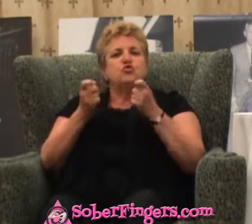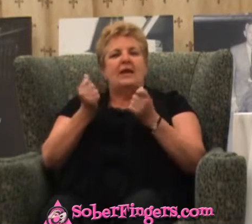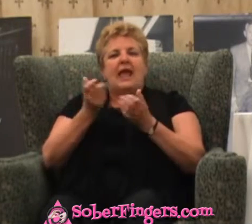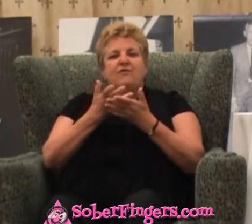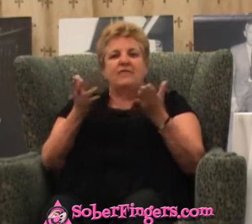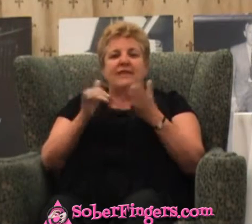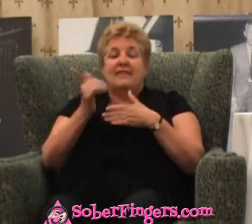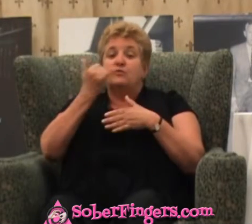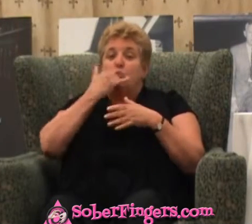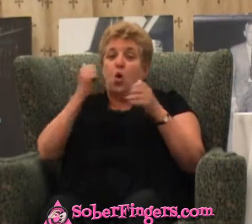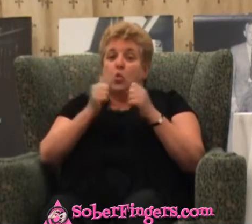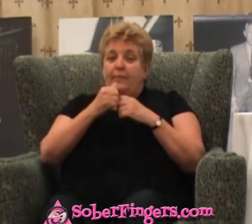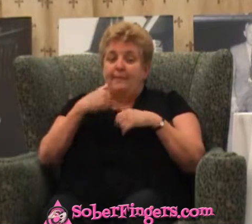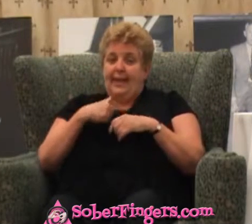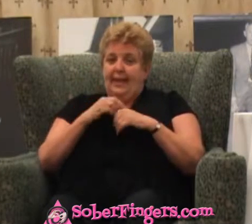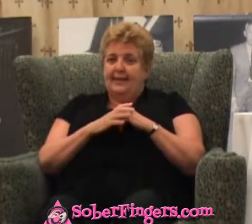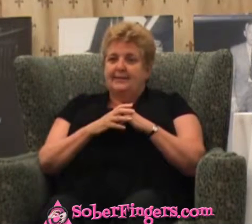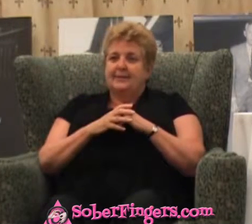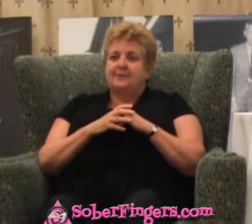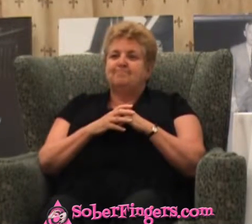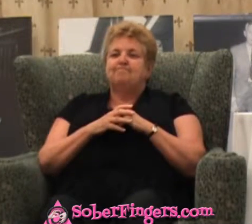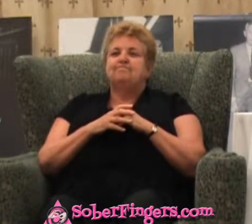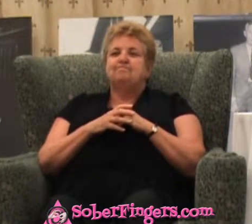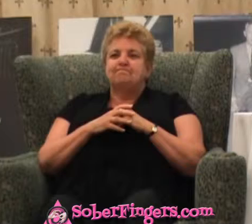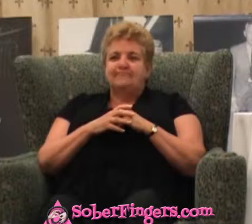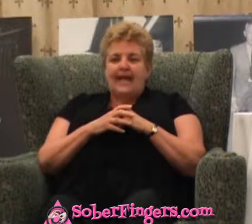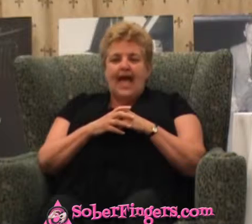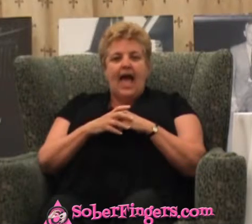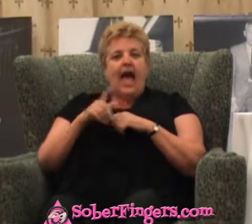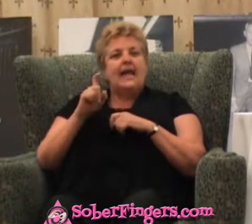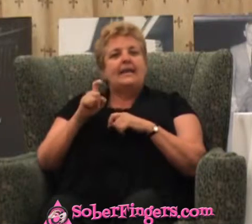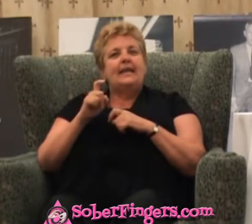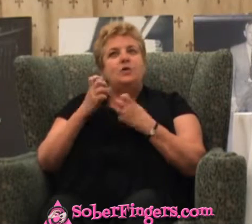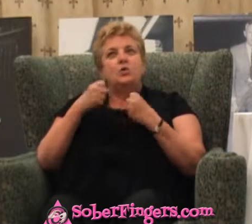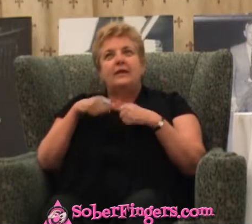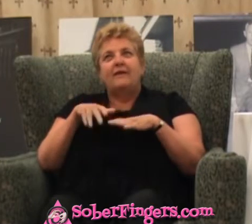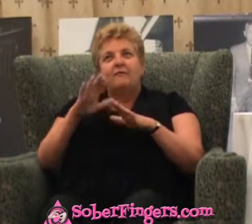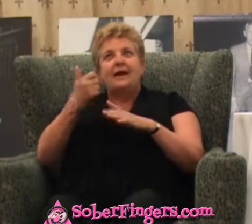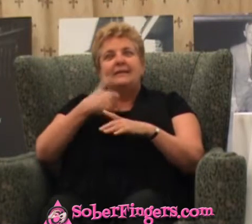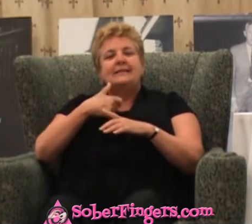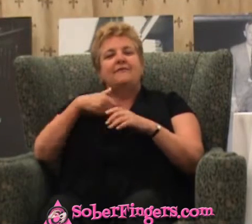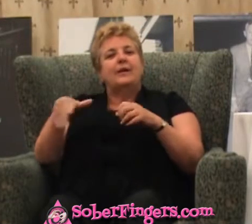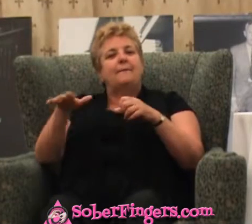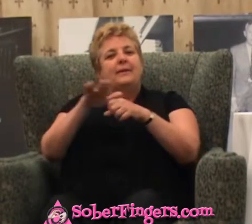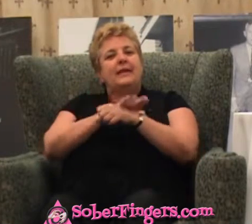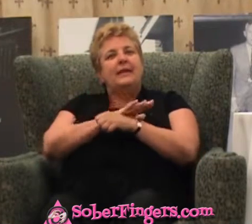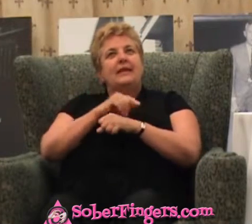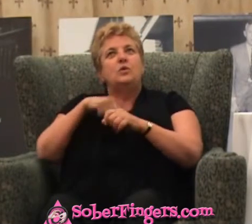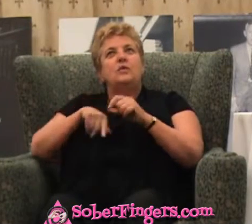with me. I need to give myself completely to this wonderful higher power.